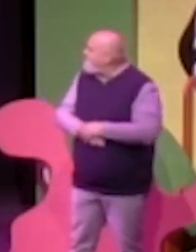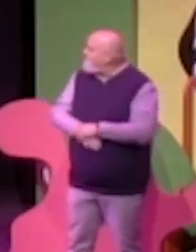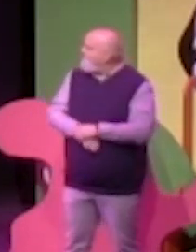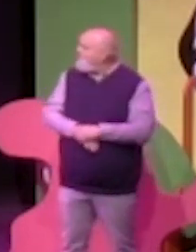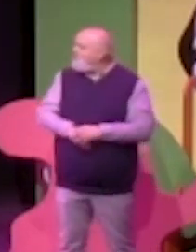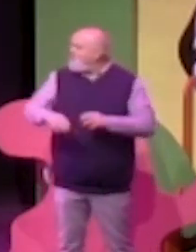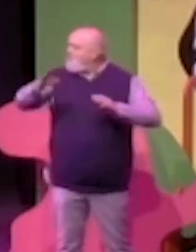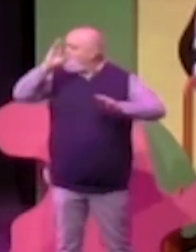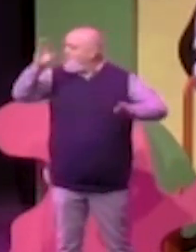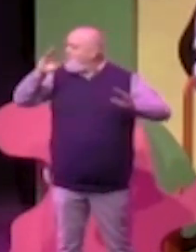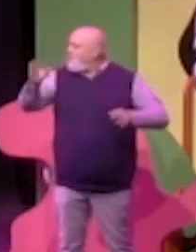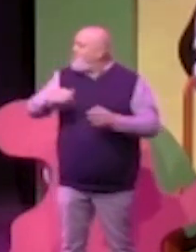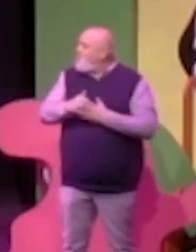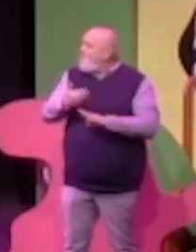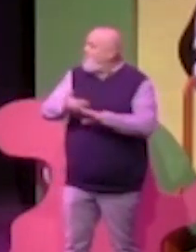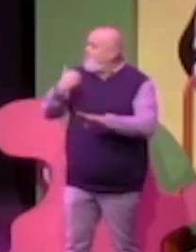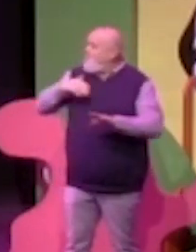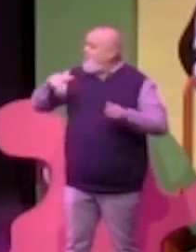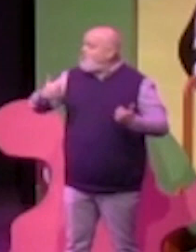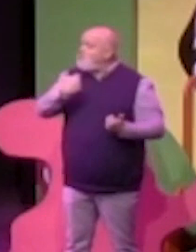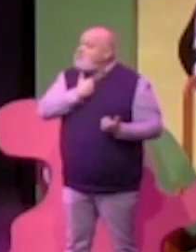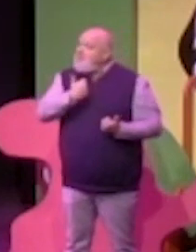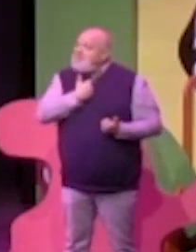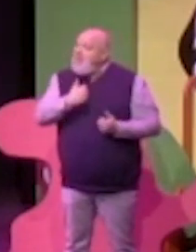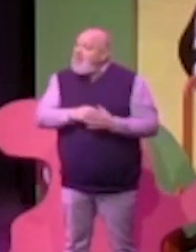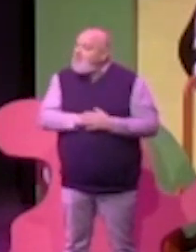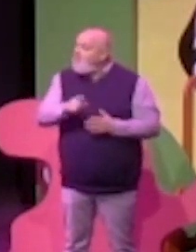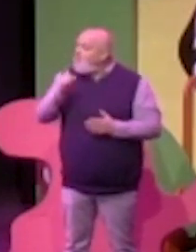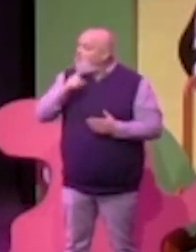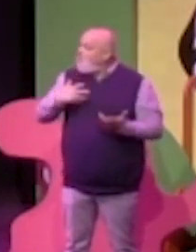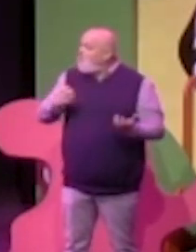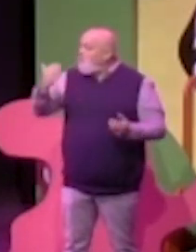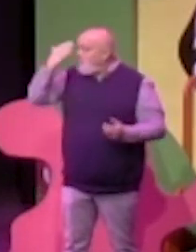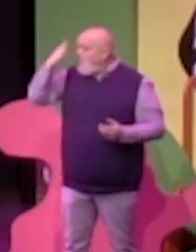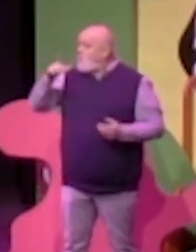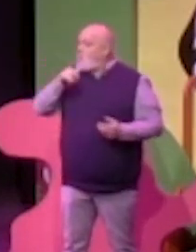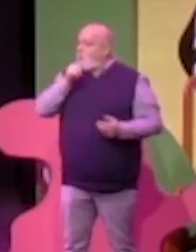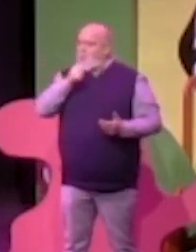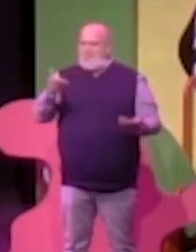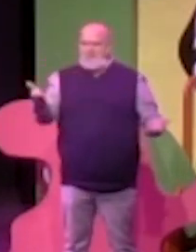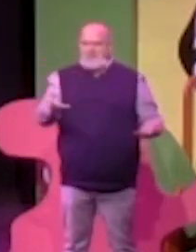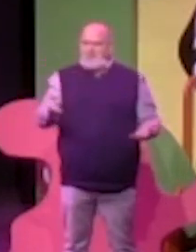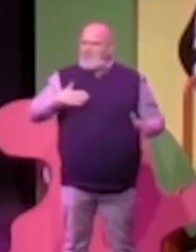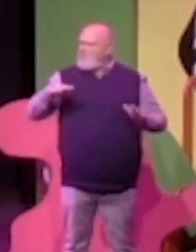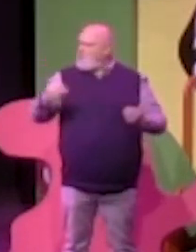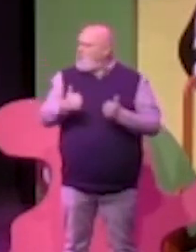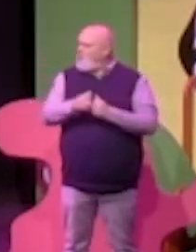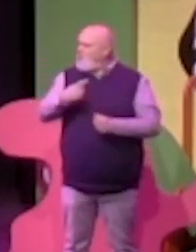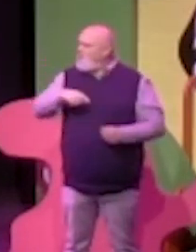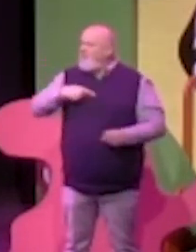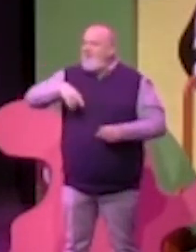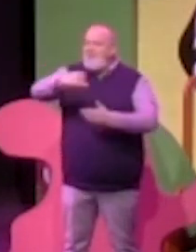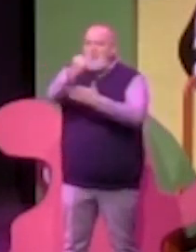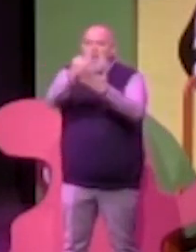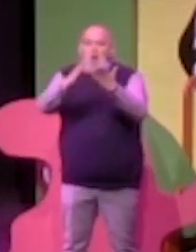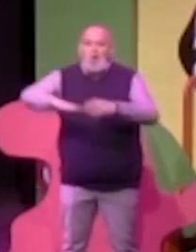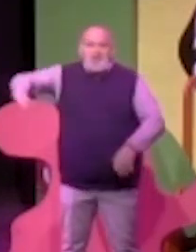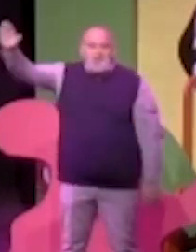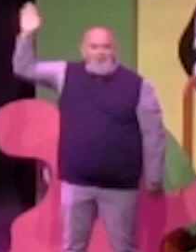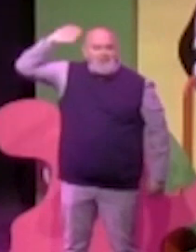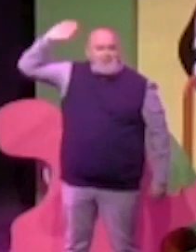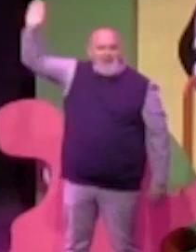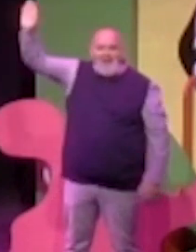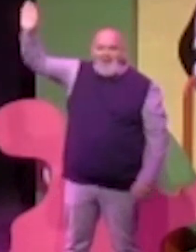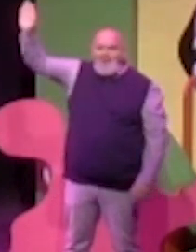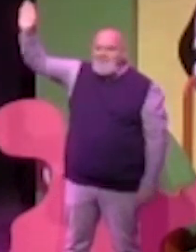Hard line to follow, but before I introduce myself, I really wanna know who's in the room with me. If you are an artist, raise your hand. I wanna know who